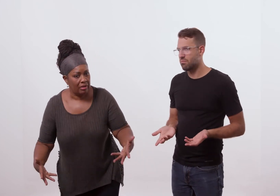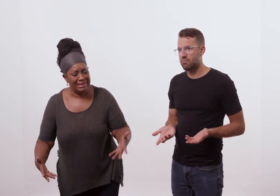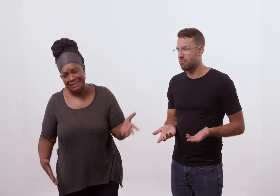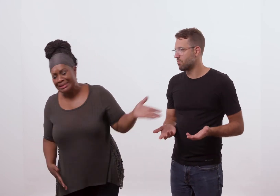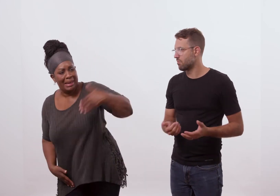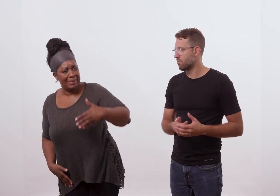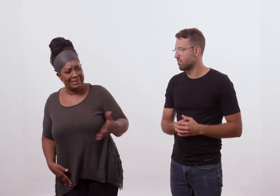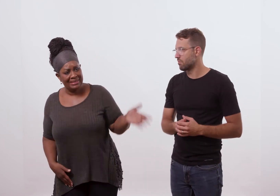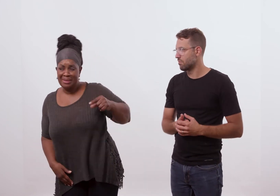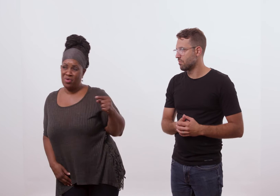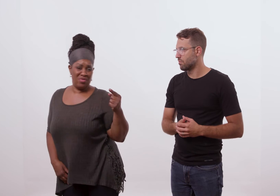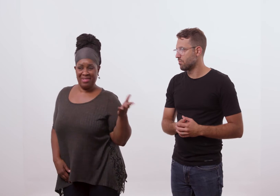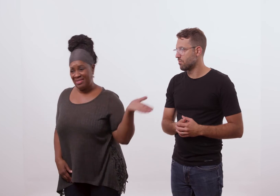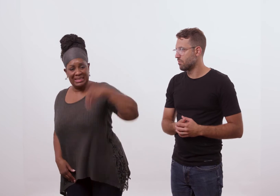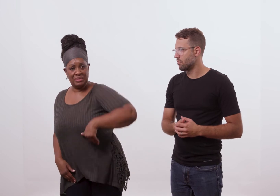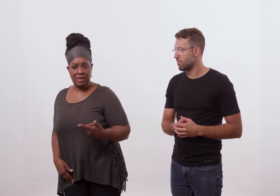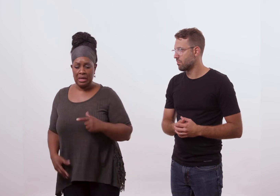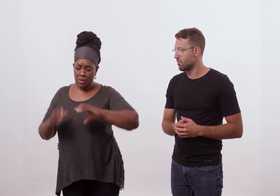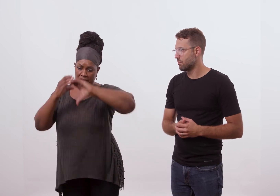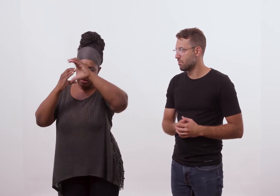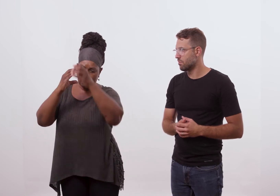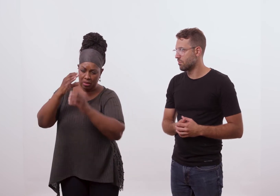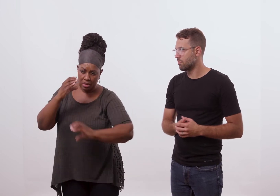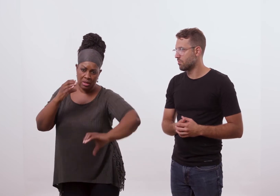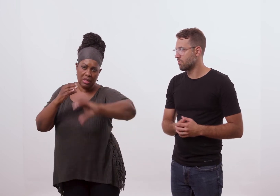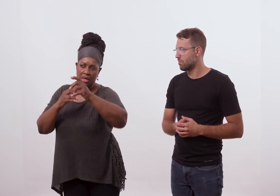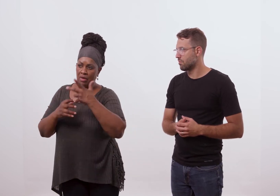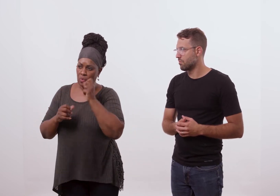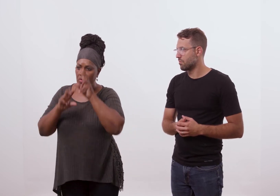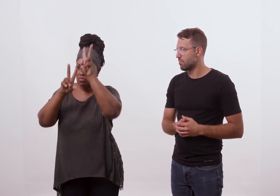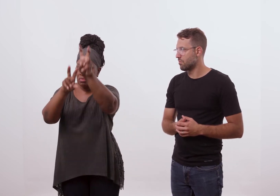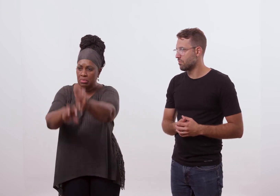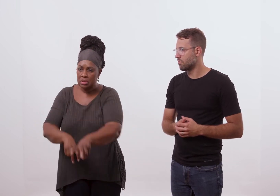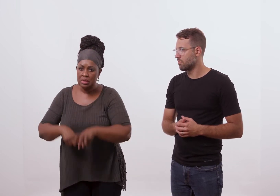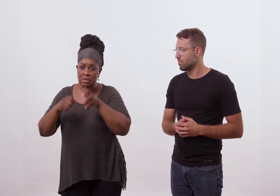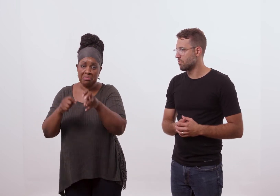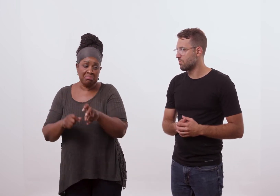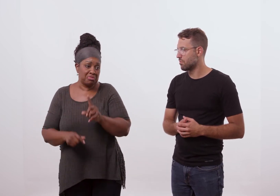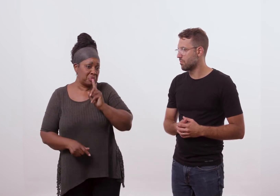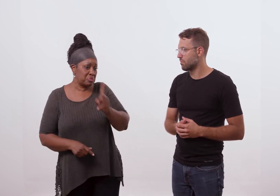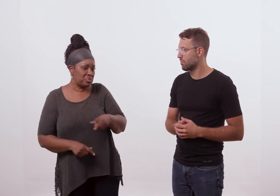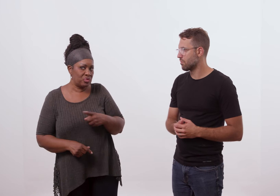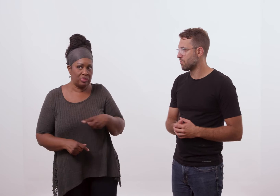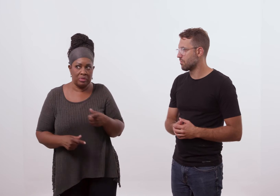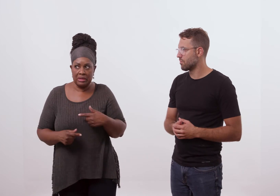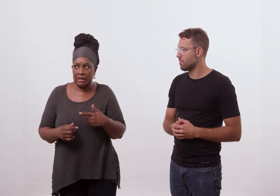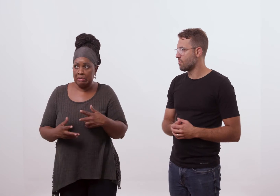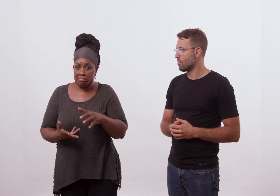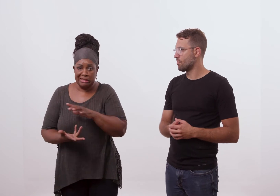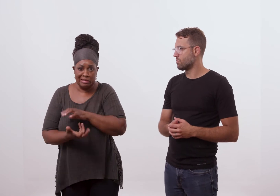way! Within the cave dens of the Wolfriders, there is no sense of brewing